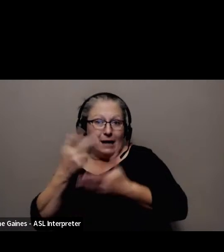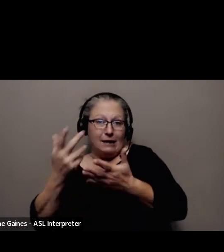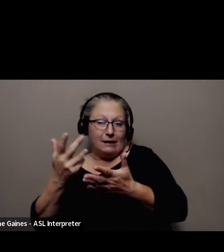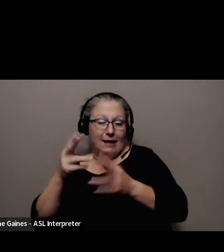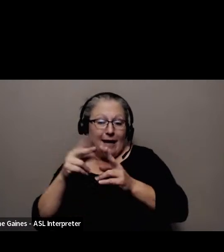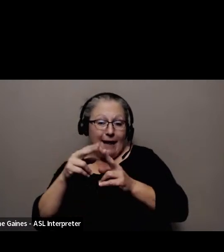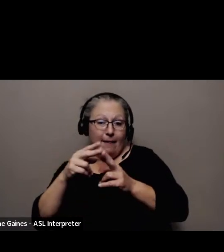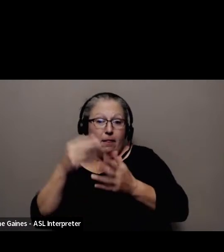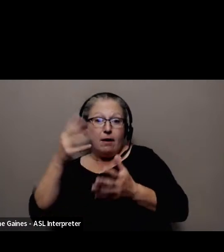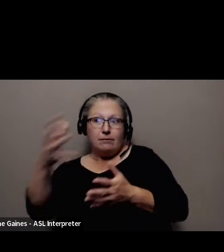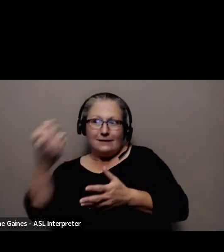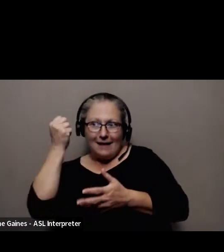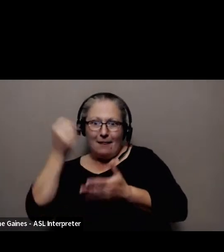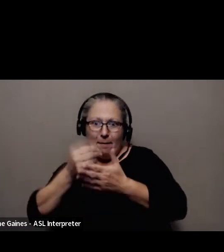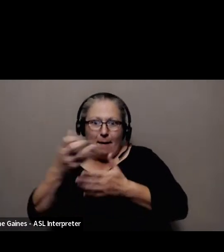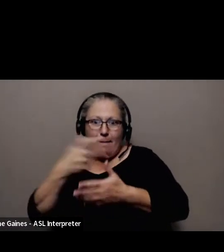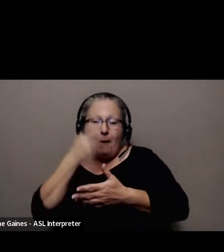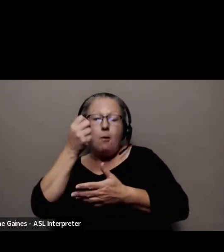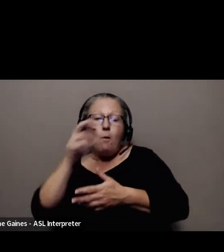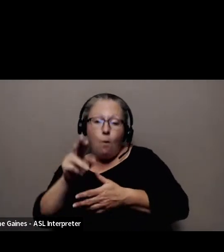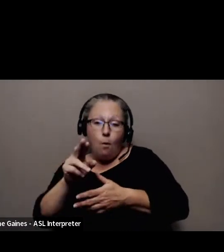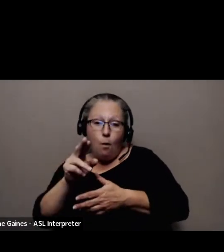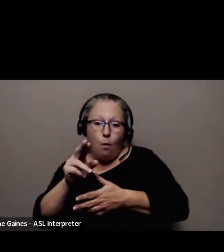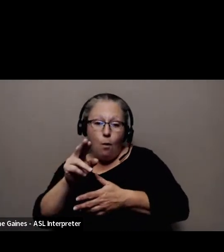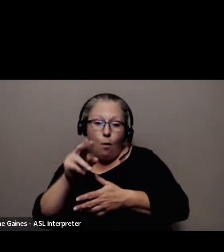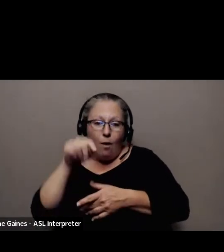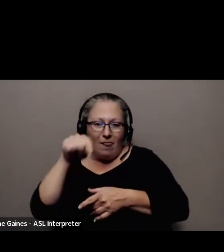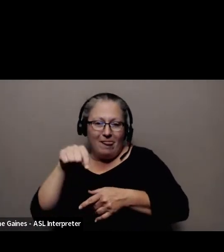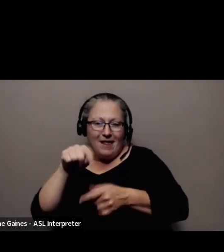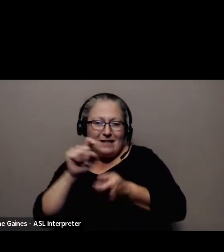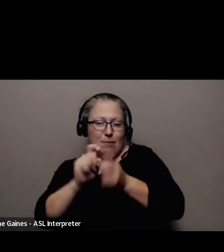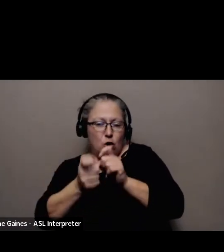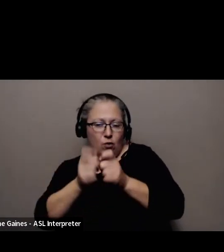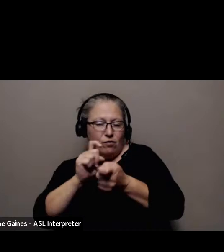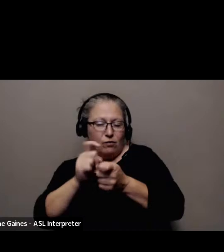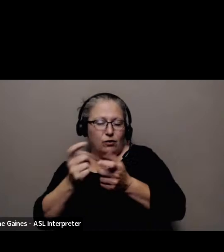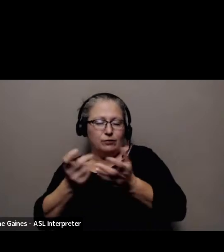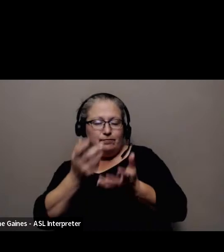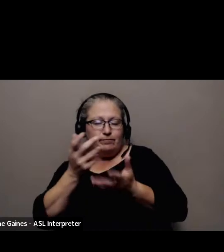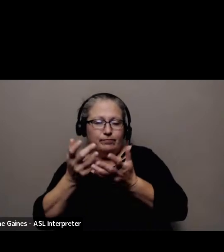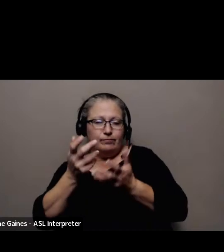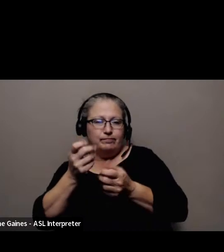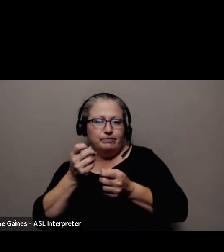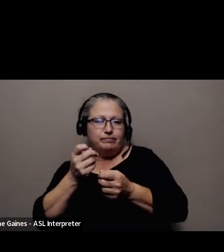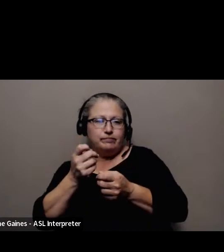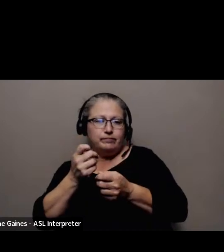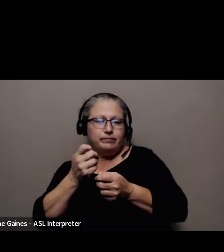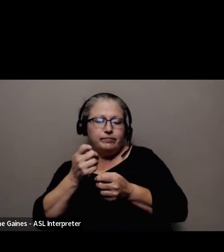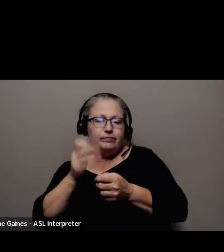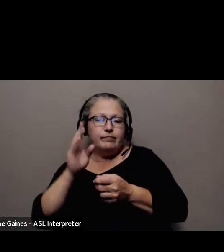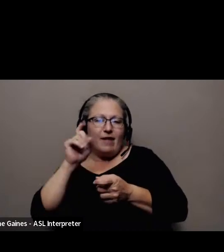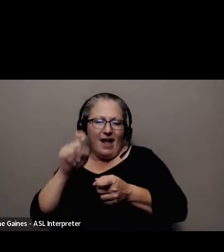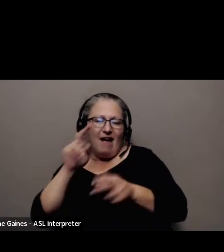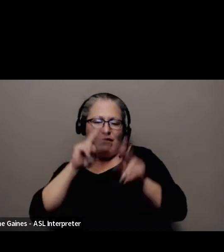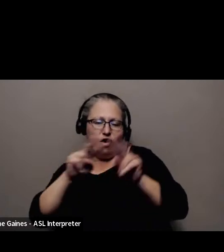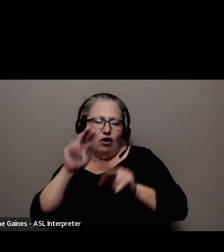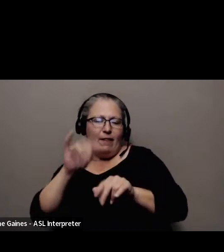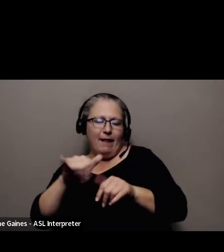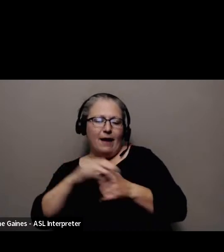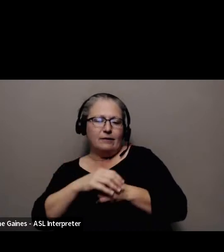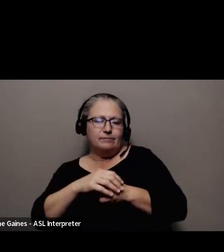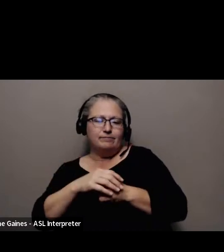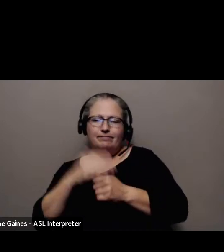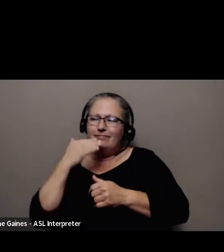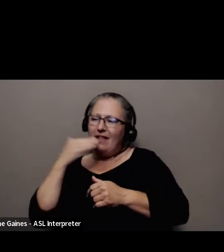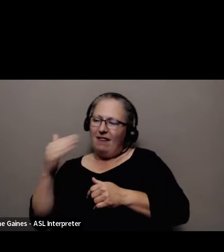by taking the money back or by doing this maneuver, an adjustment, they'll have to look at that. So, okay,